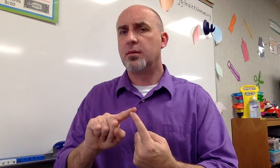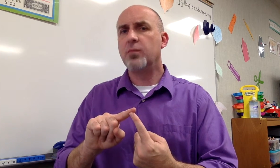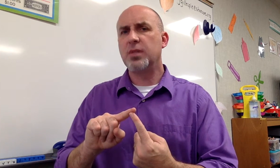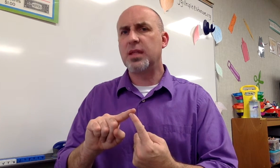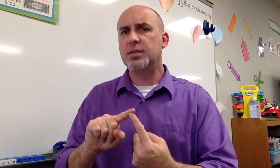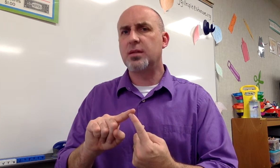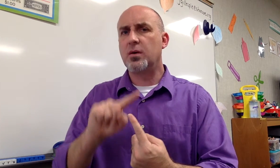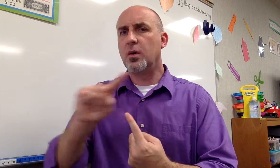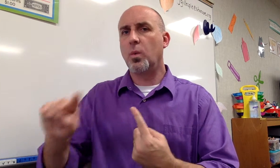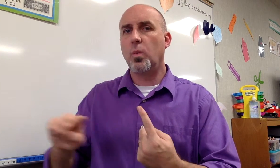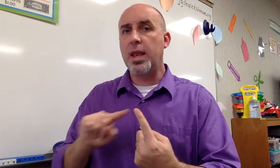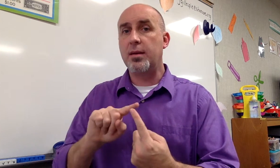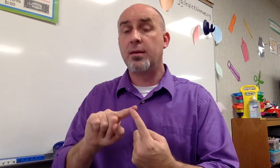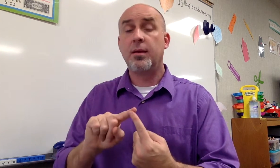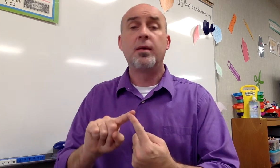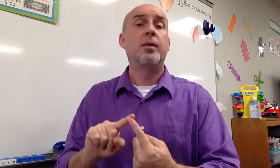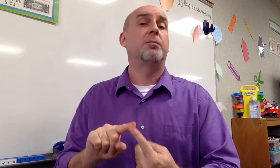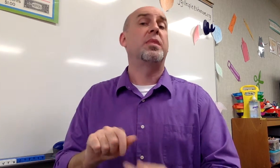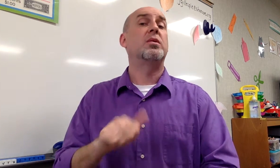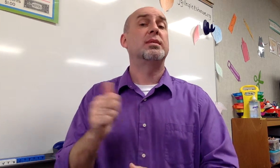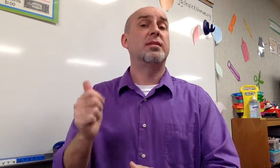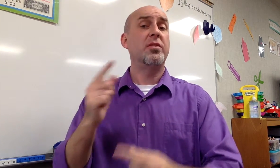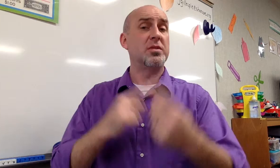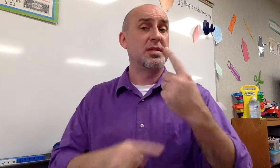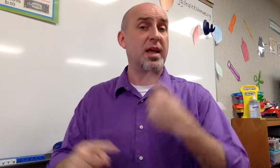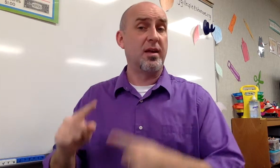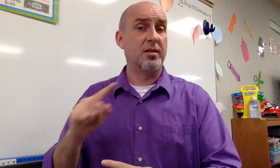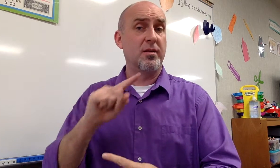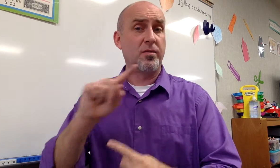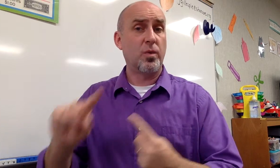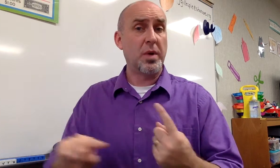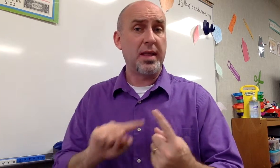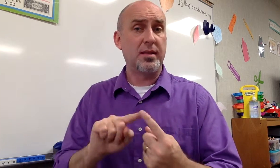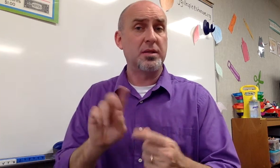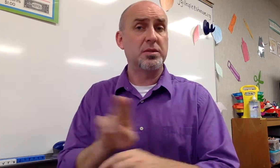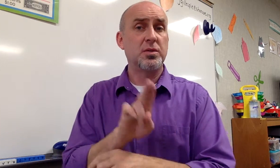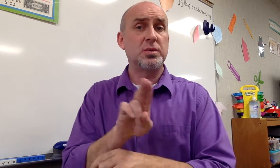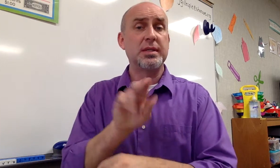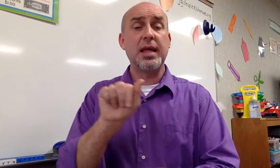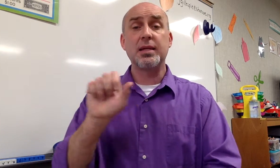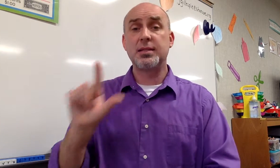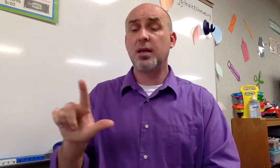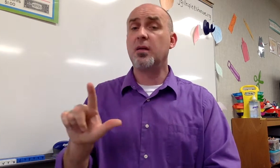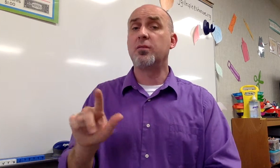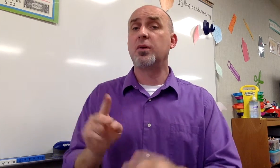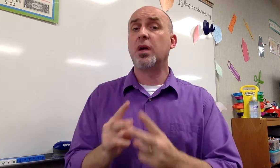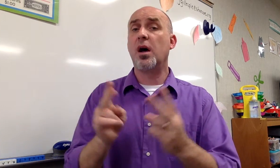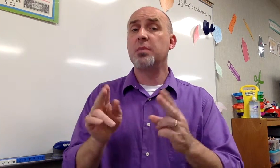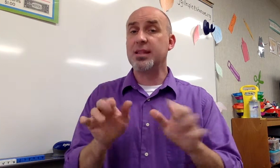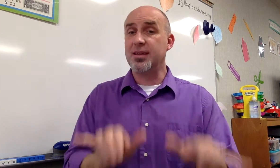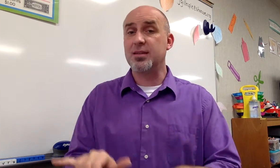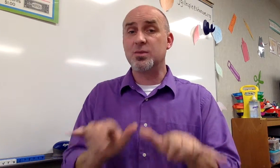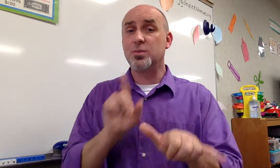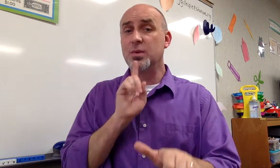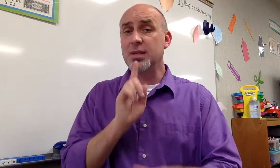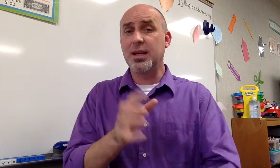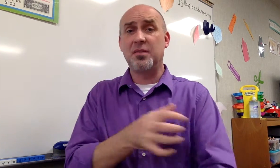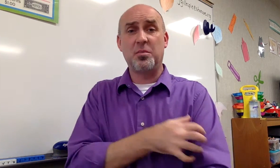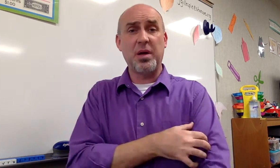Hopefully that's clear. When. There's another sign for when that is used in ASL very commonly, and it's really kind of a